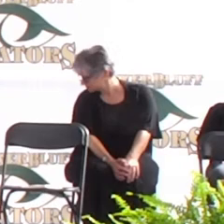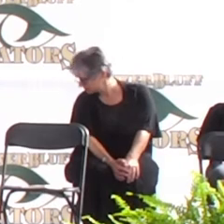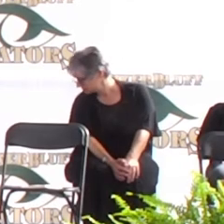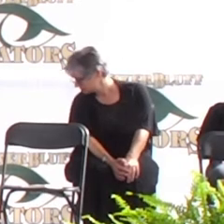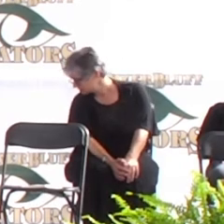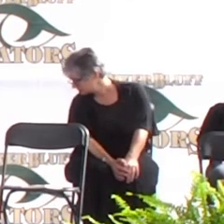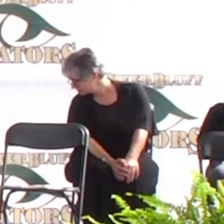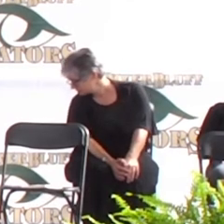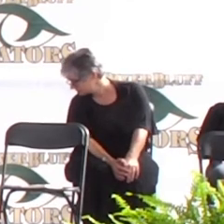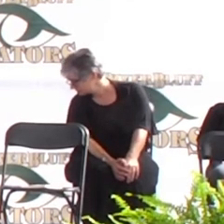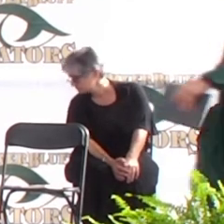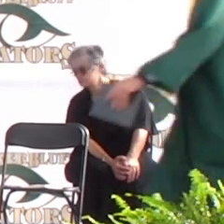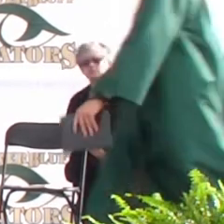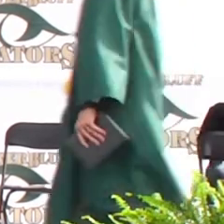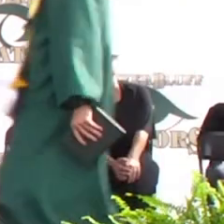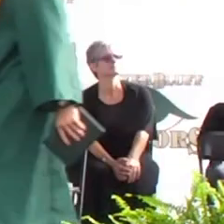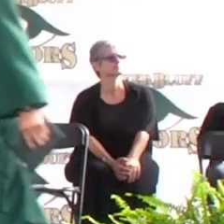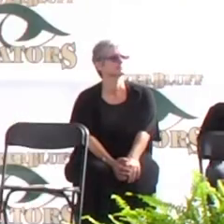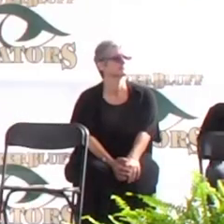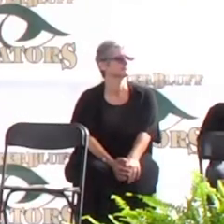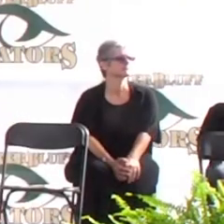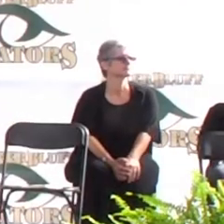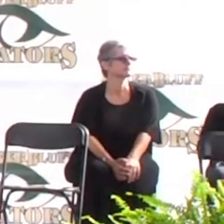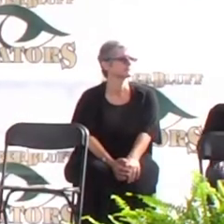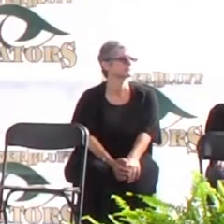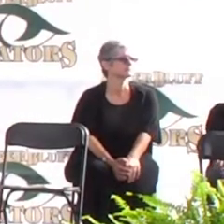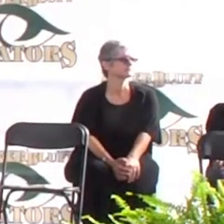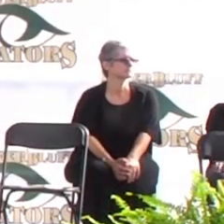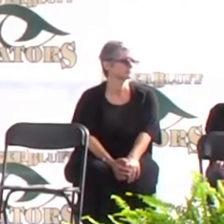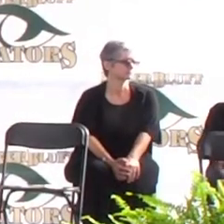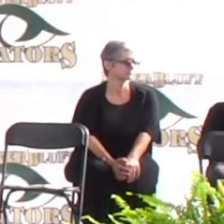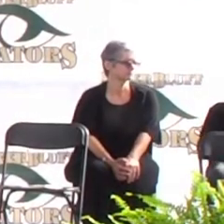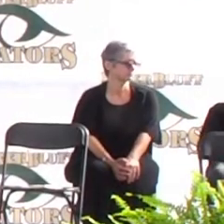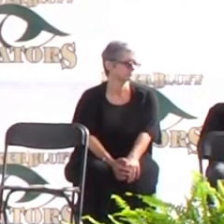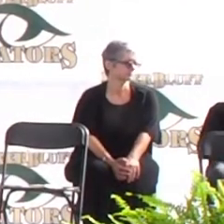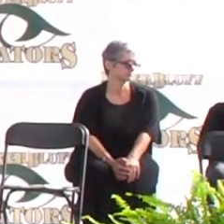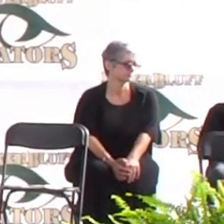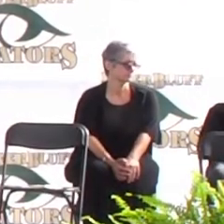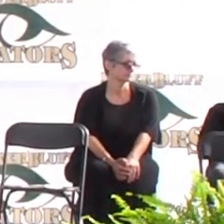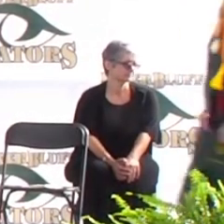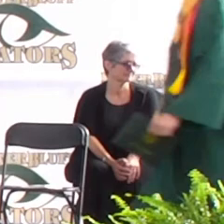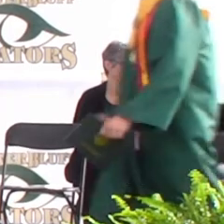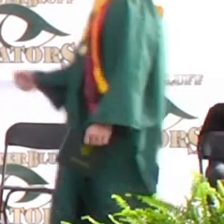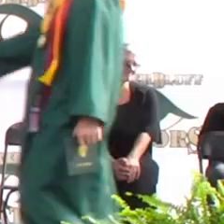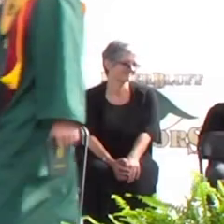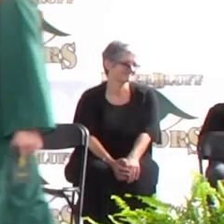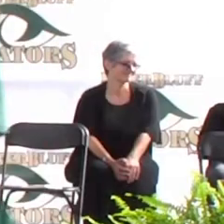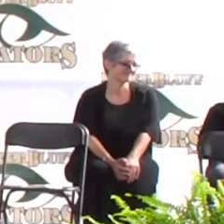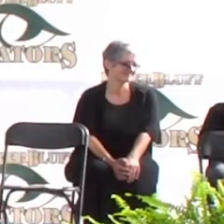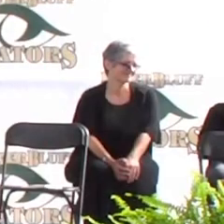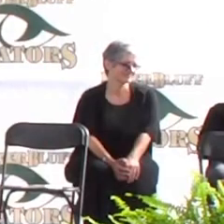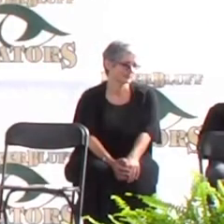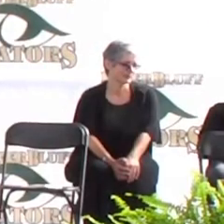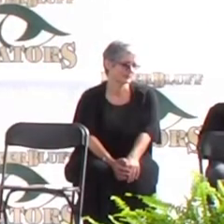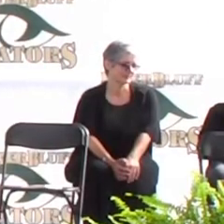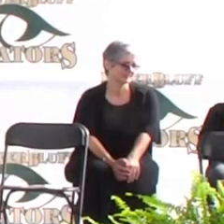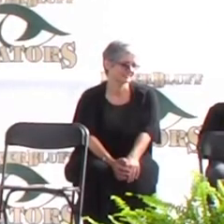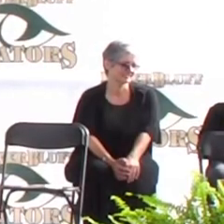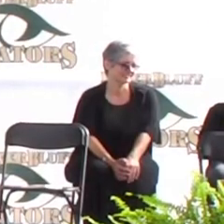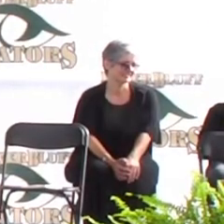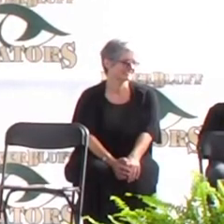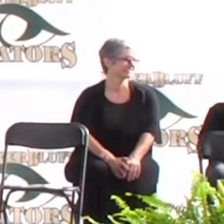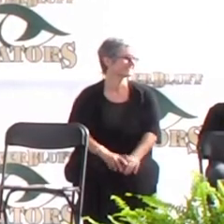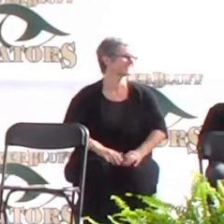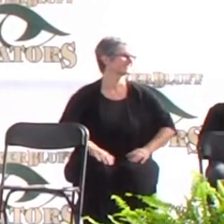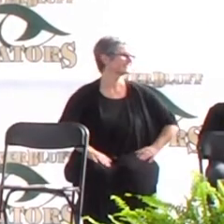Jackson Wade Stone, honor graduate. Jacob Metz Turbyville, honor graduate, immersion graduate.